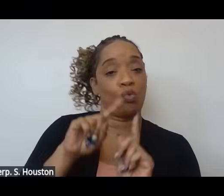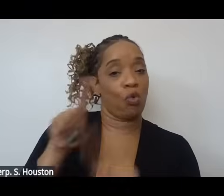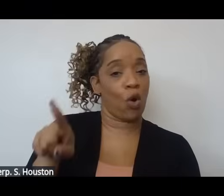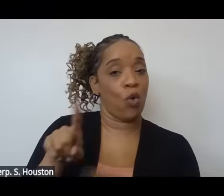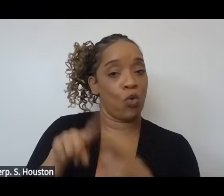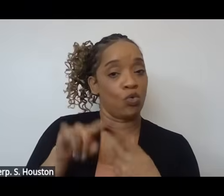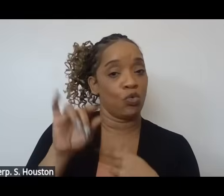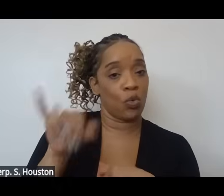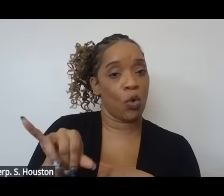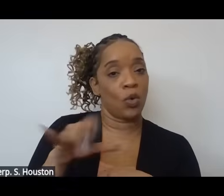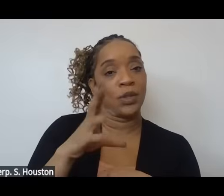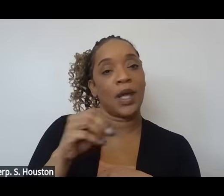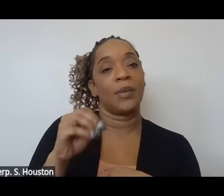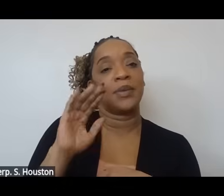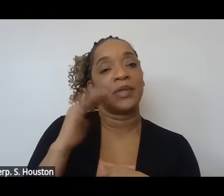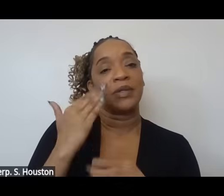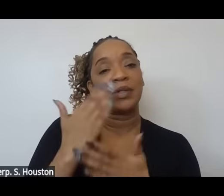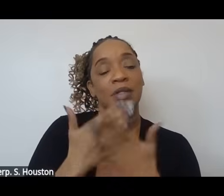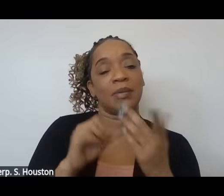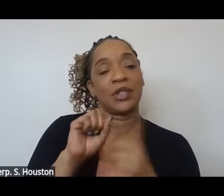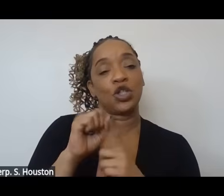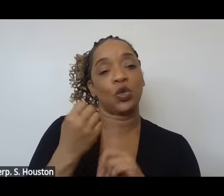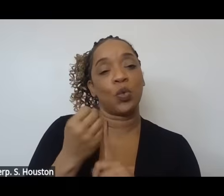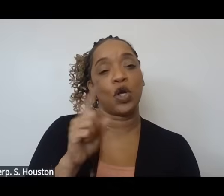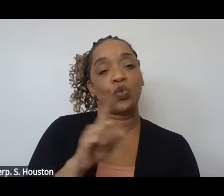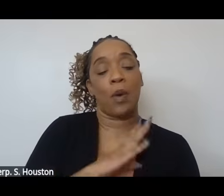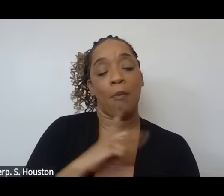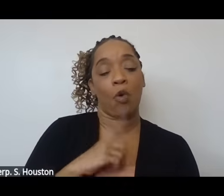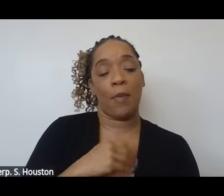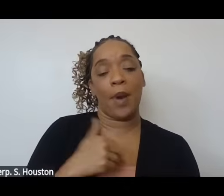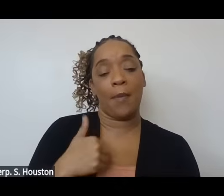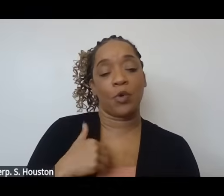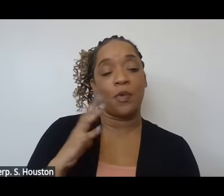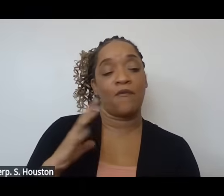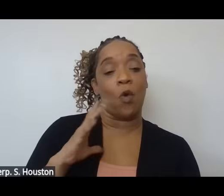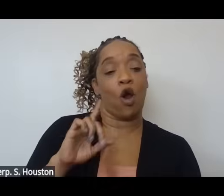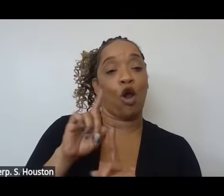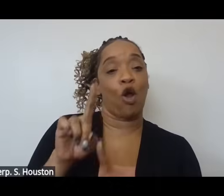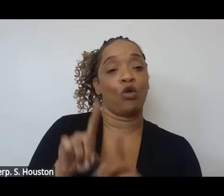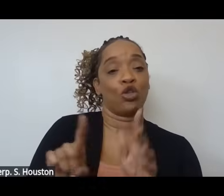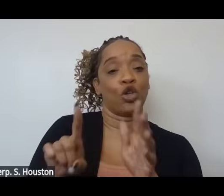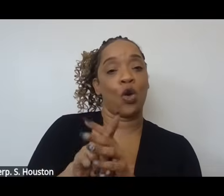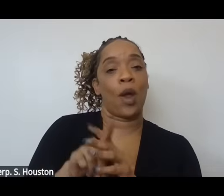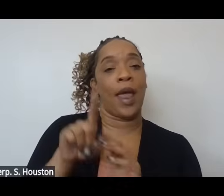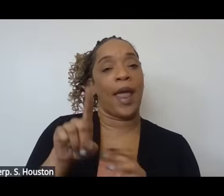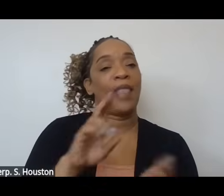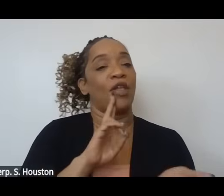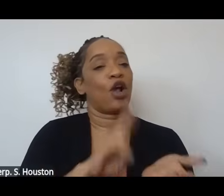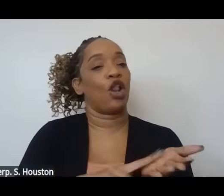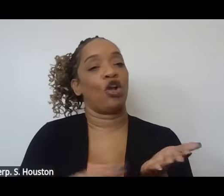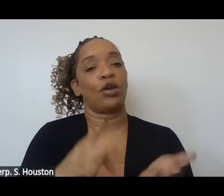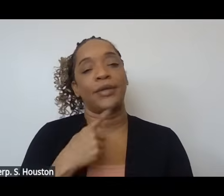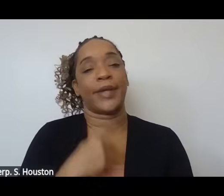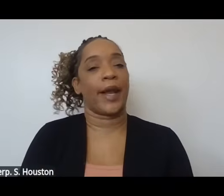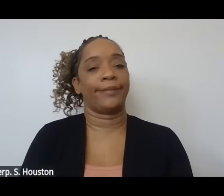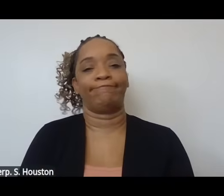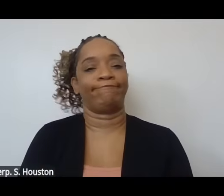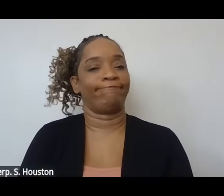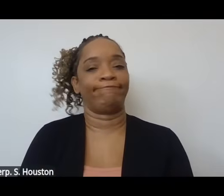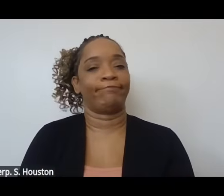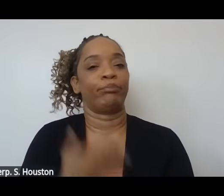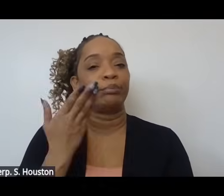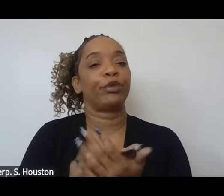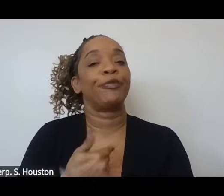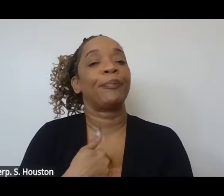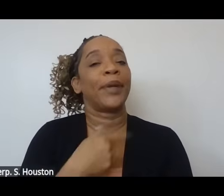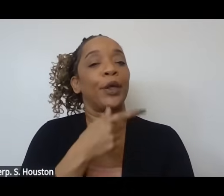have been some instances in which board members in the past have gone and it's county clerks have said, you know, prove it,